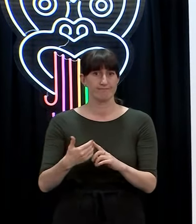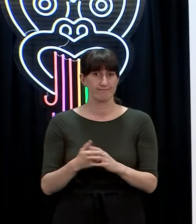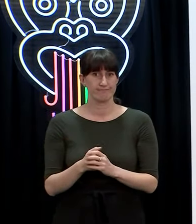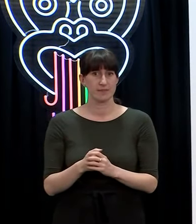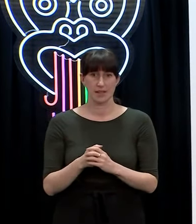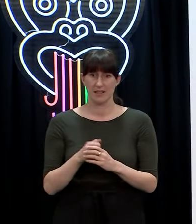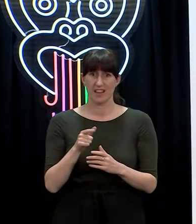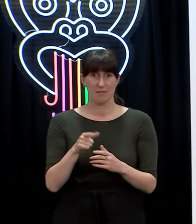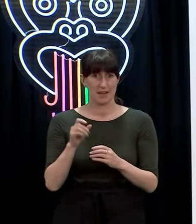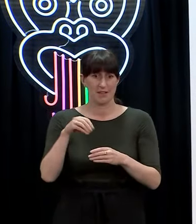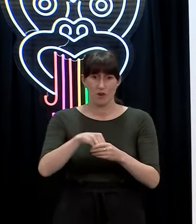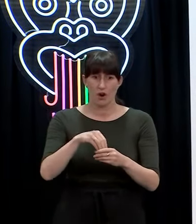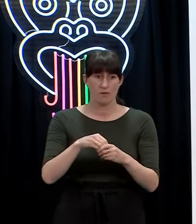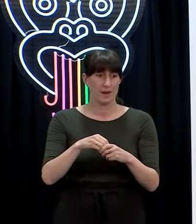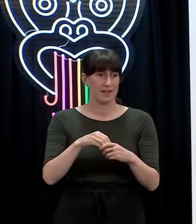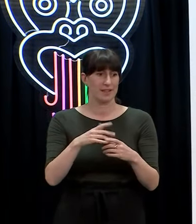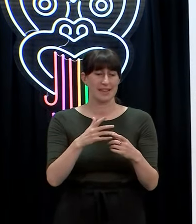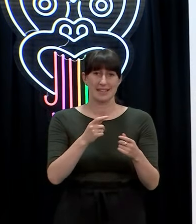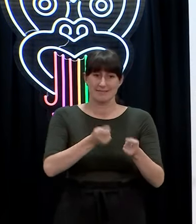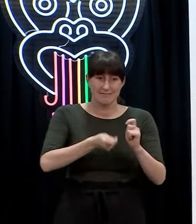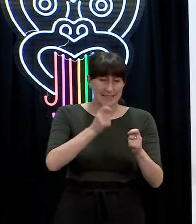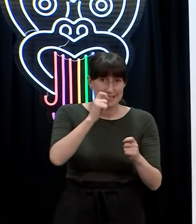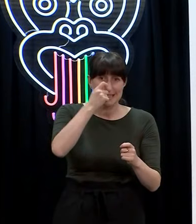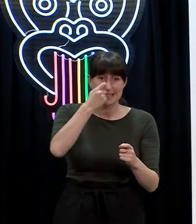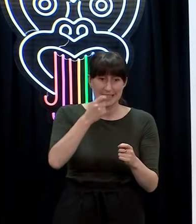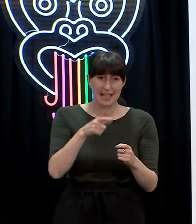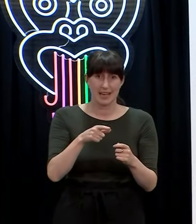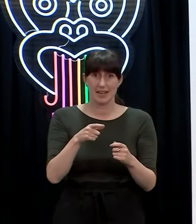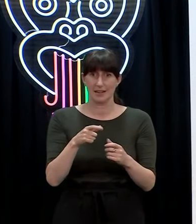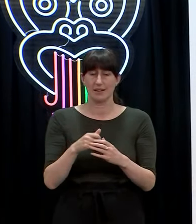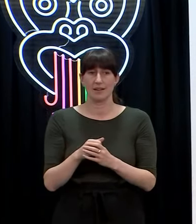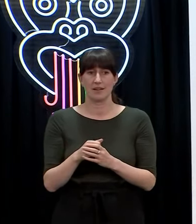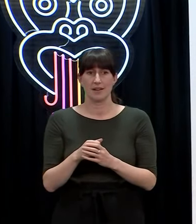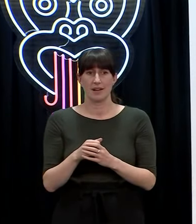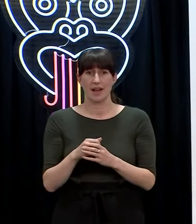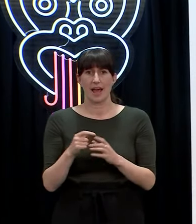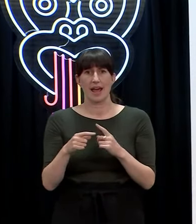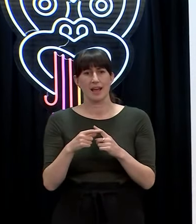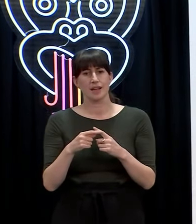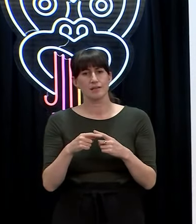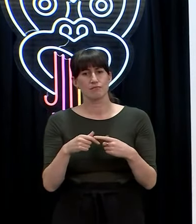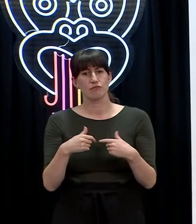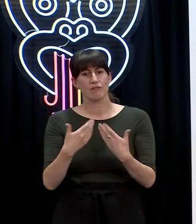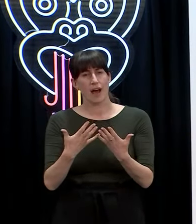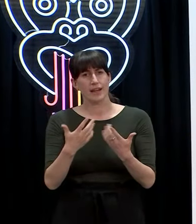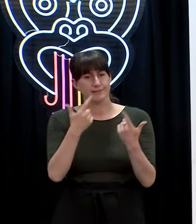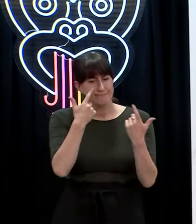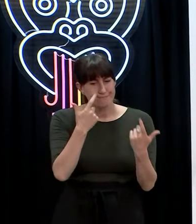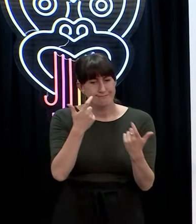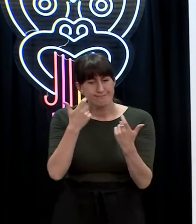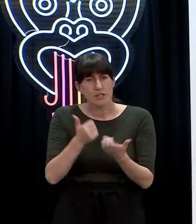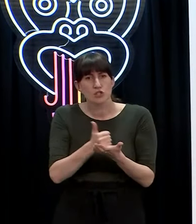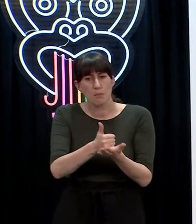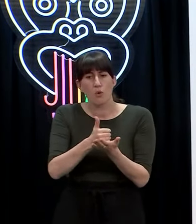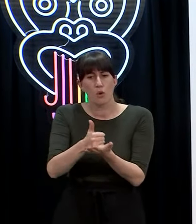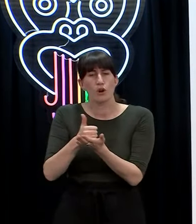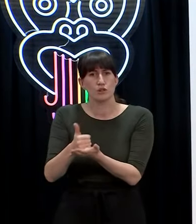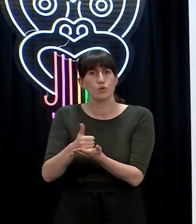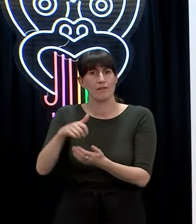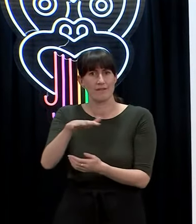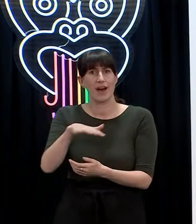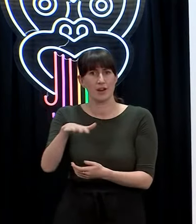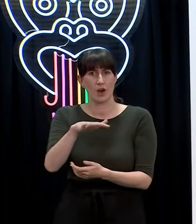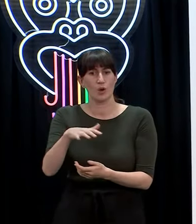involved in the testing and also the sort of provision of manaaki support to those whānau that need